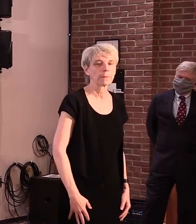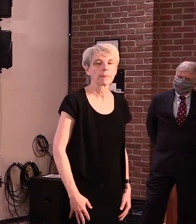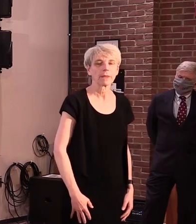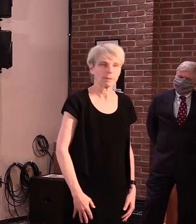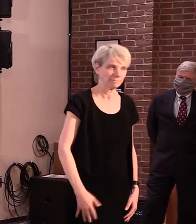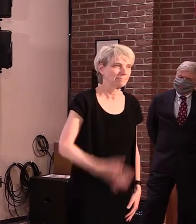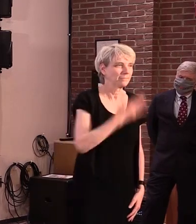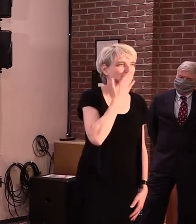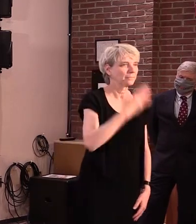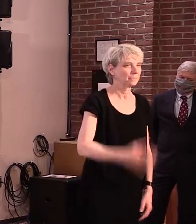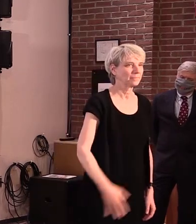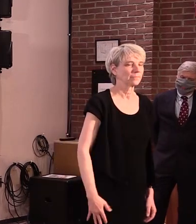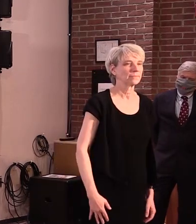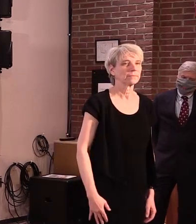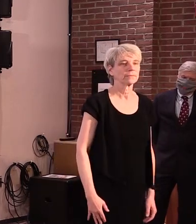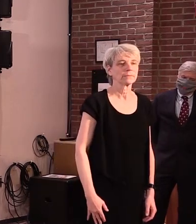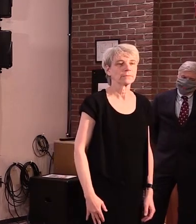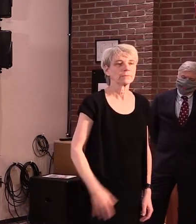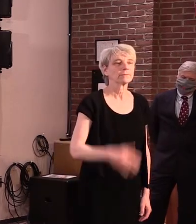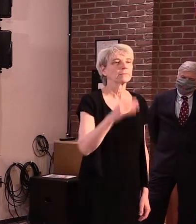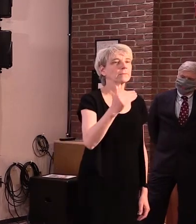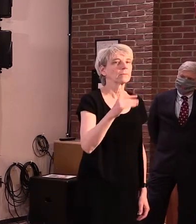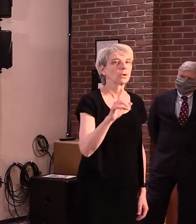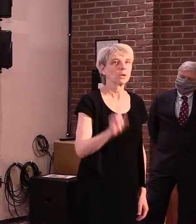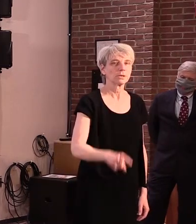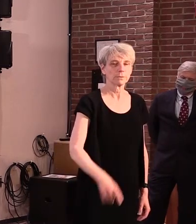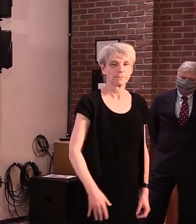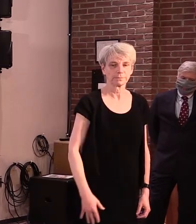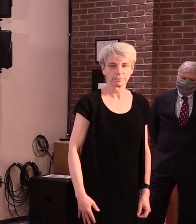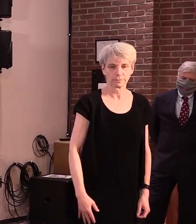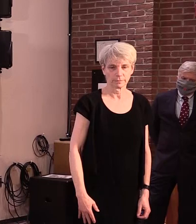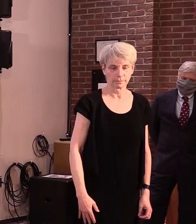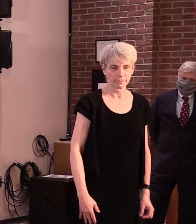All right, thank you. Avery, WCAX.